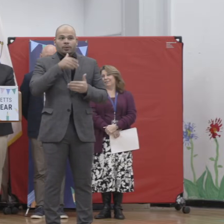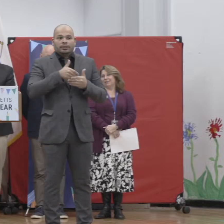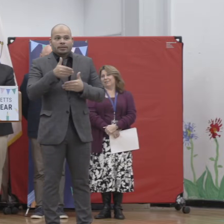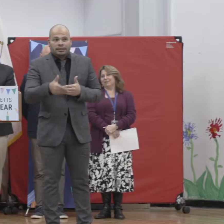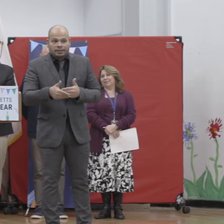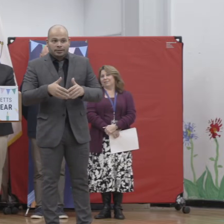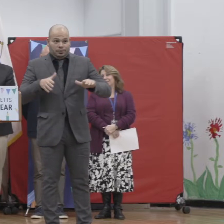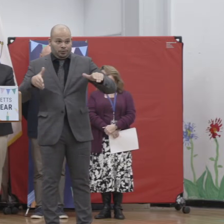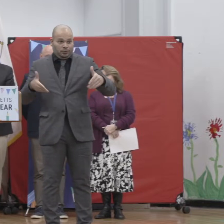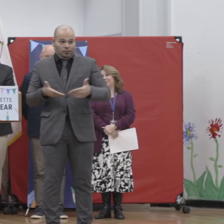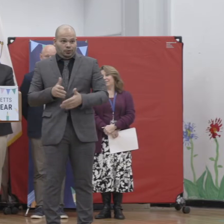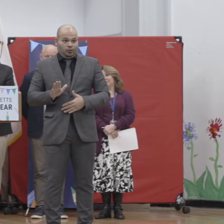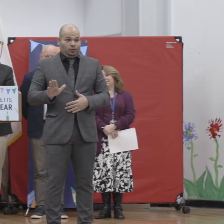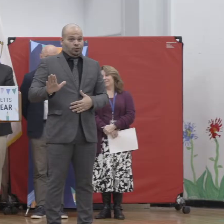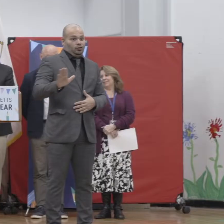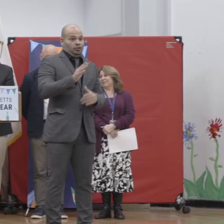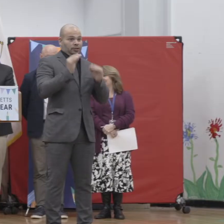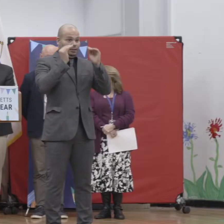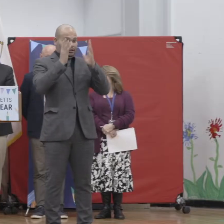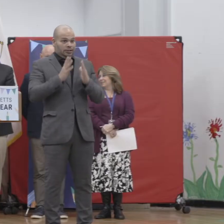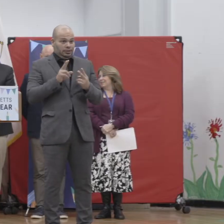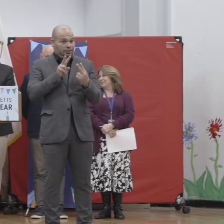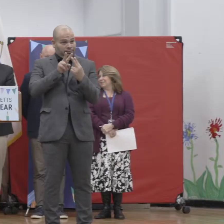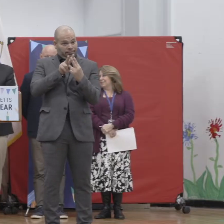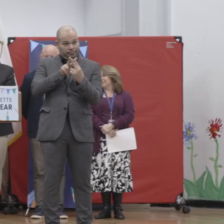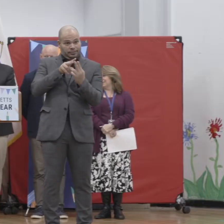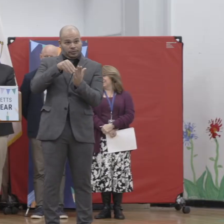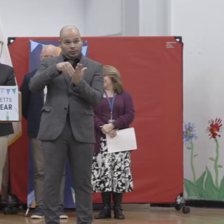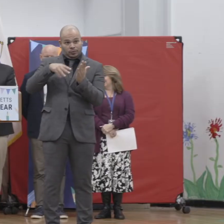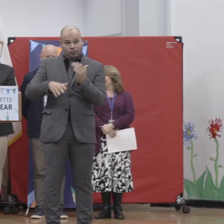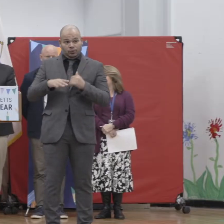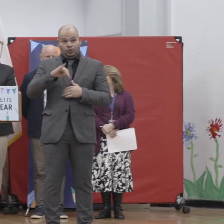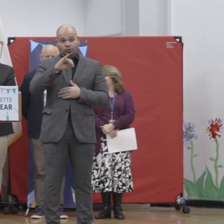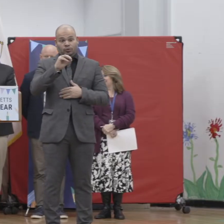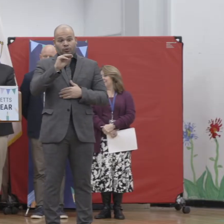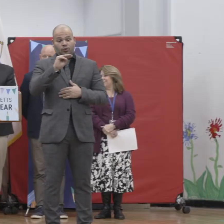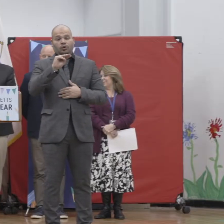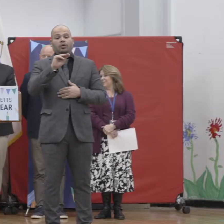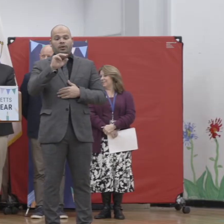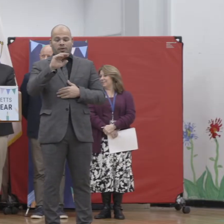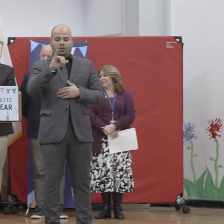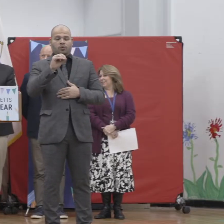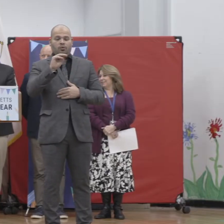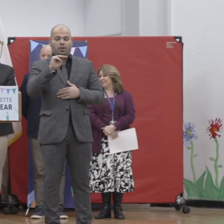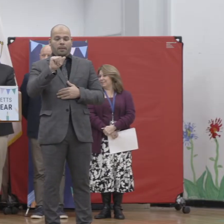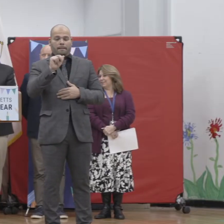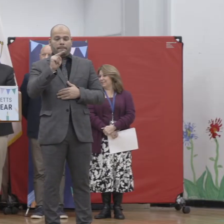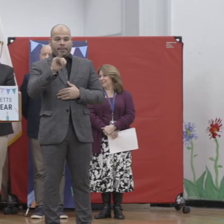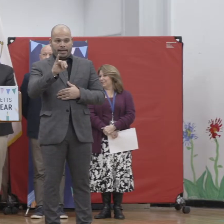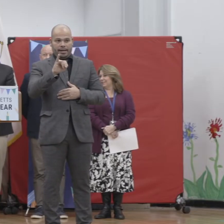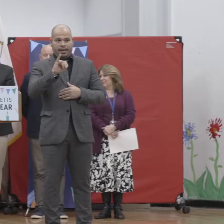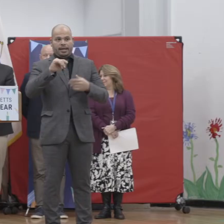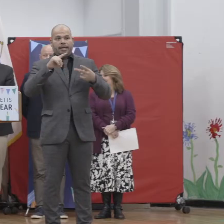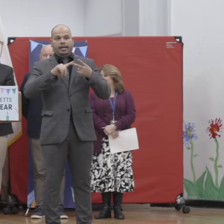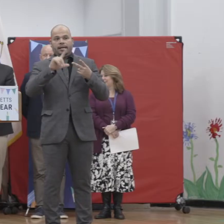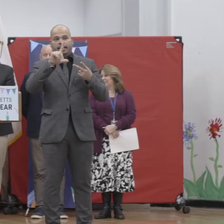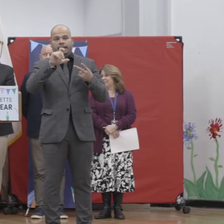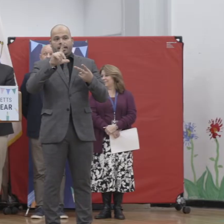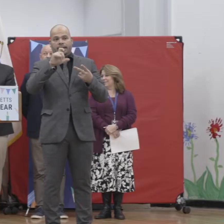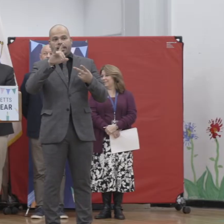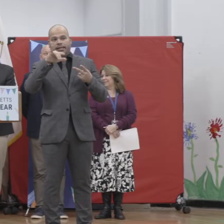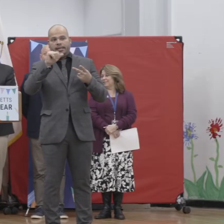teacher. We have Jomani Smith and Layla Joyce. Jomani and Joyce, oh, sorry. Oh, what's